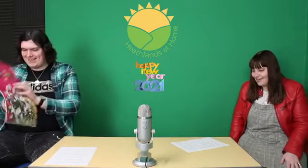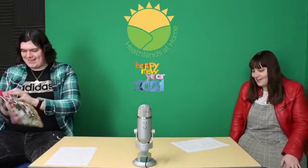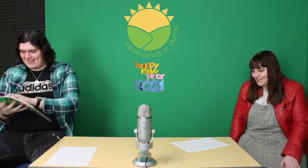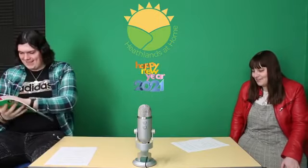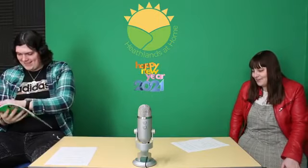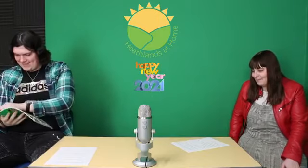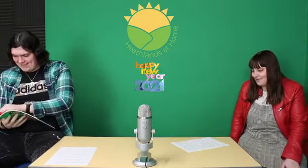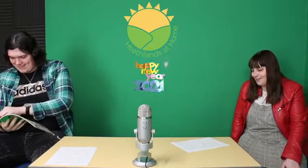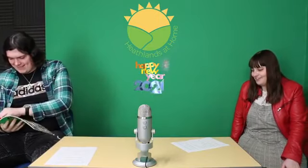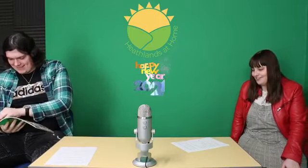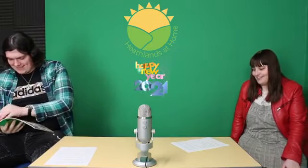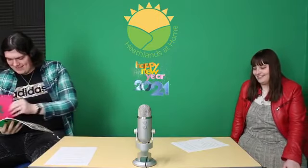But we hope you all enjoyed that story.